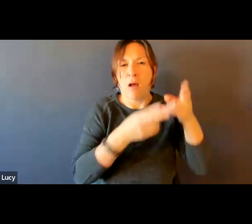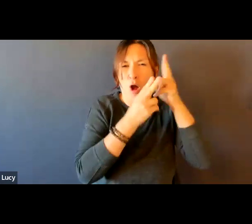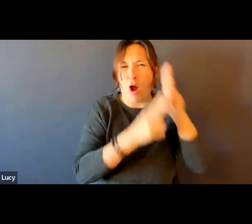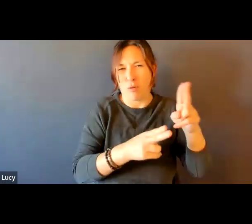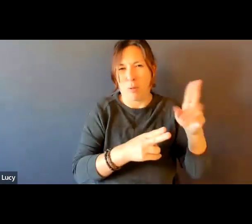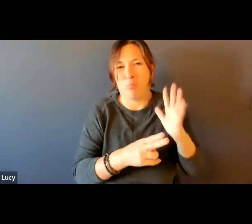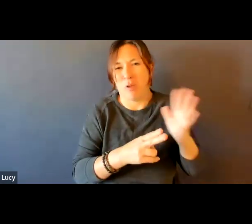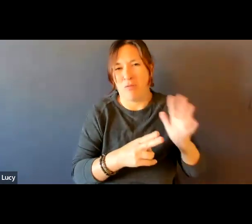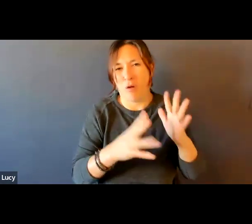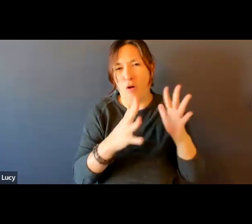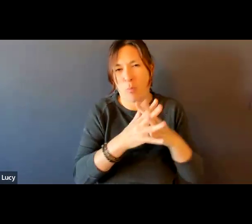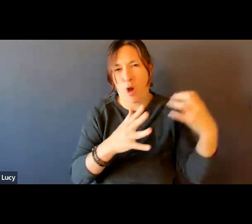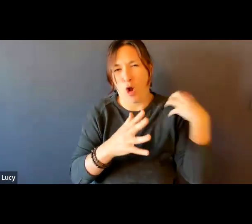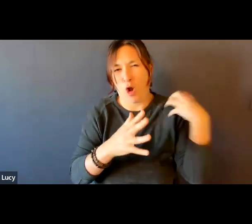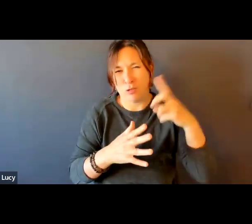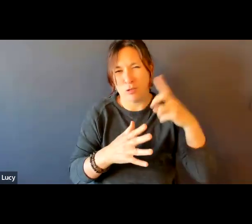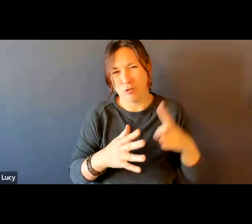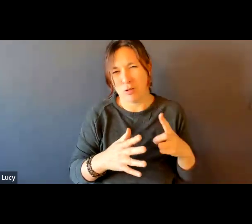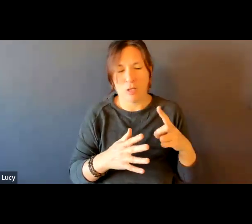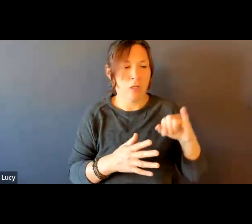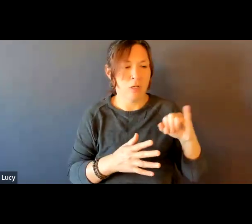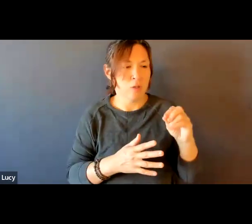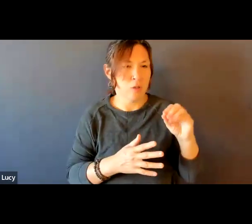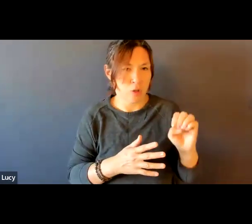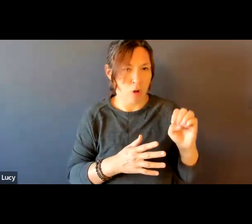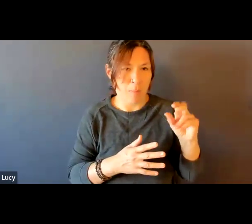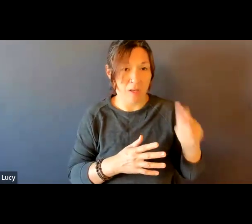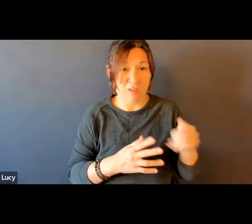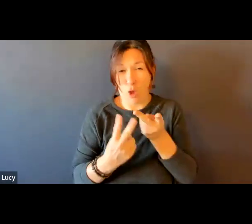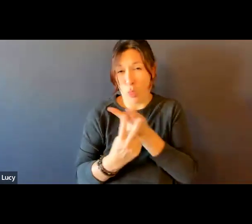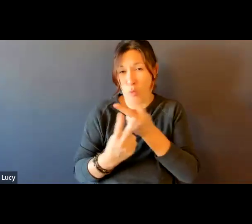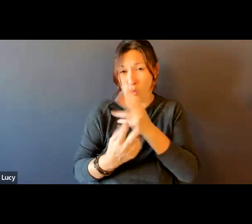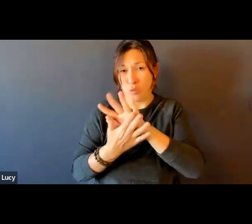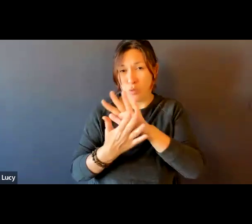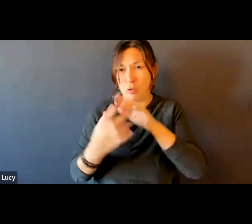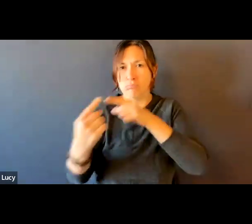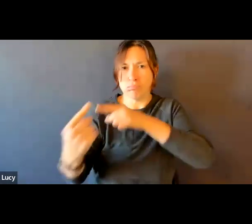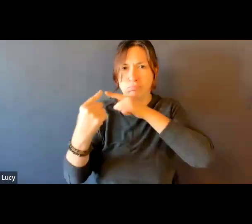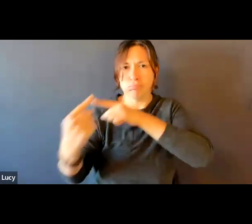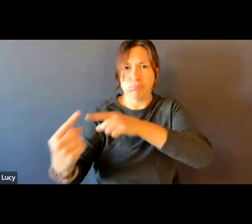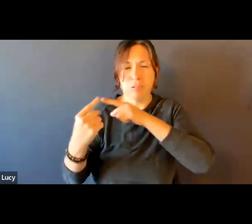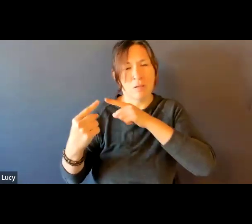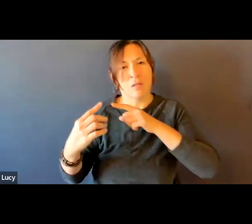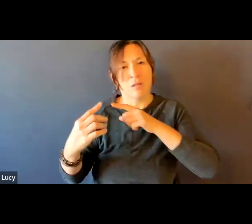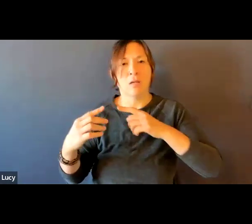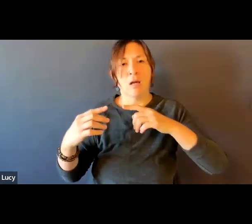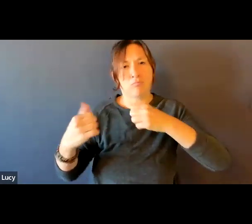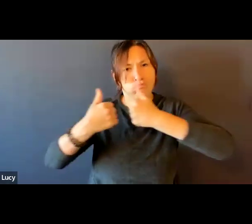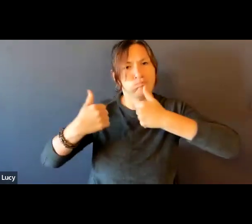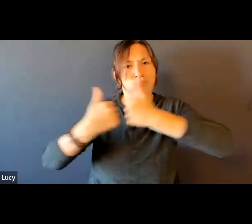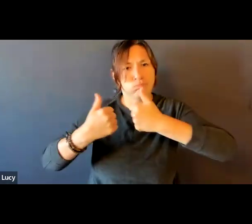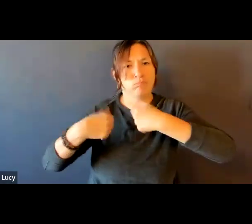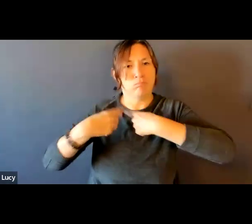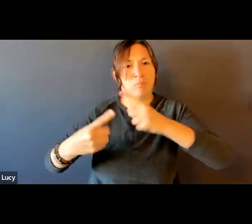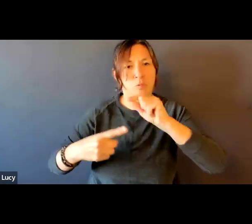Mason. The two schools have battled for the cup over the past 20 years. Boston Latin Academy